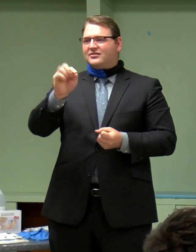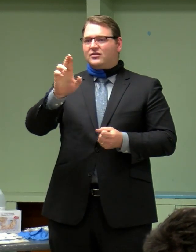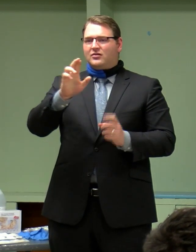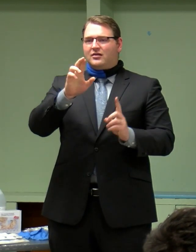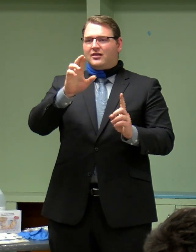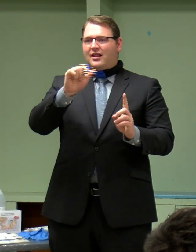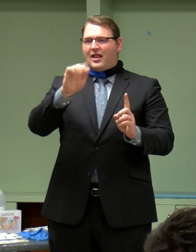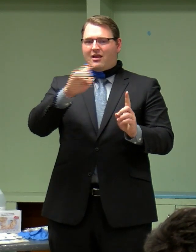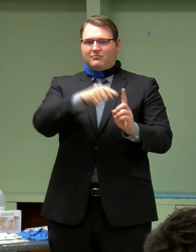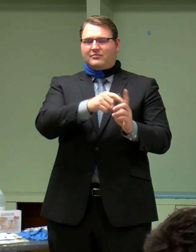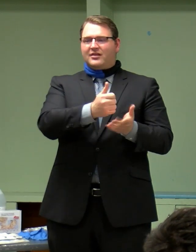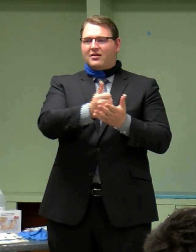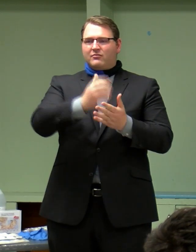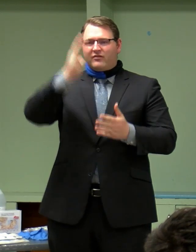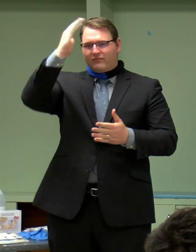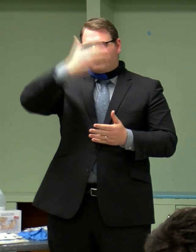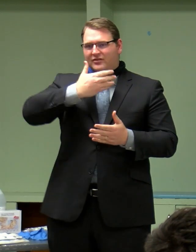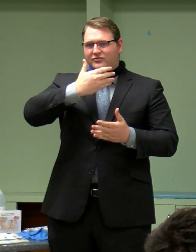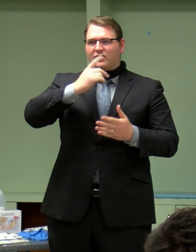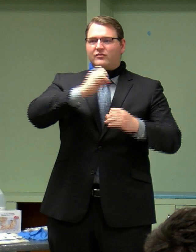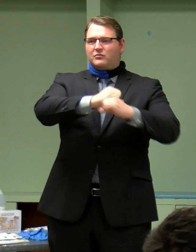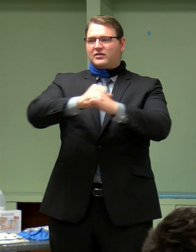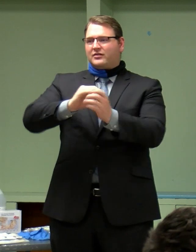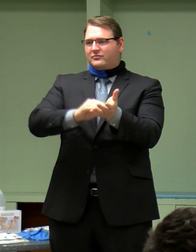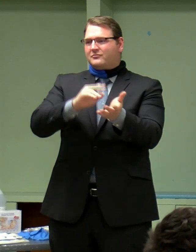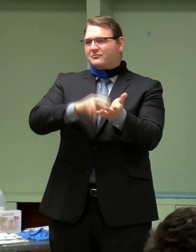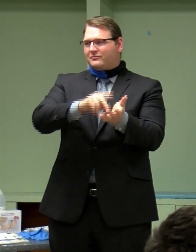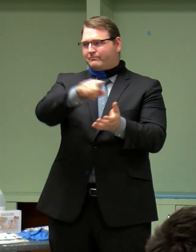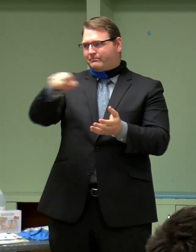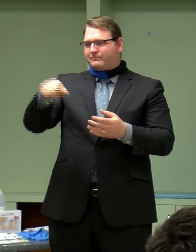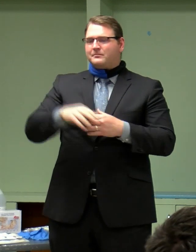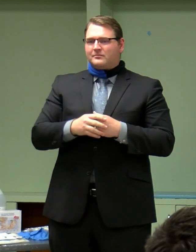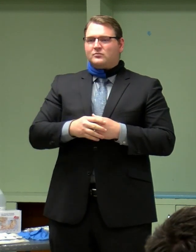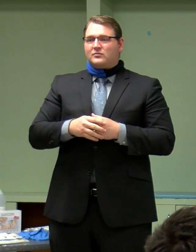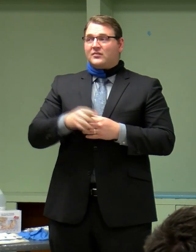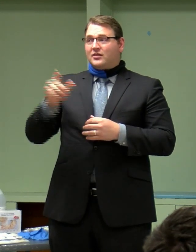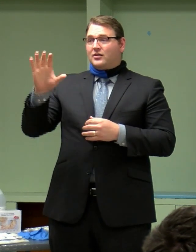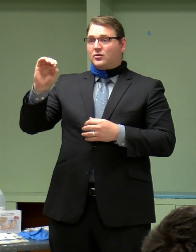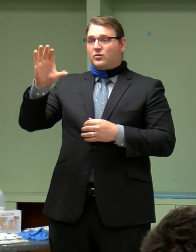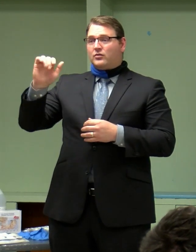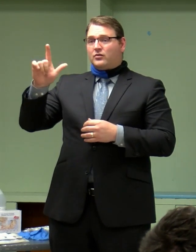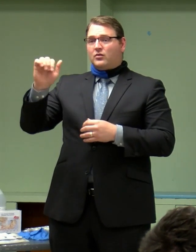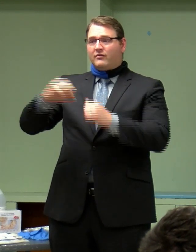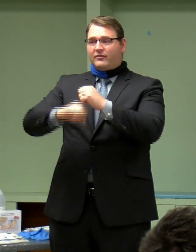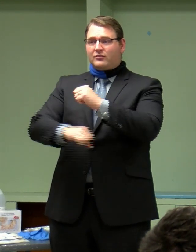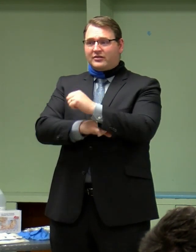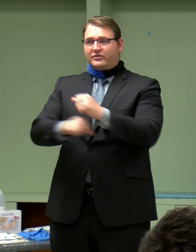face shields to protect frontline healthcare workers. The Coca-Cola Foundation has awarded